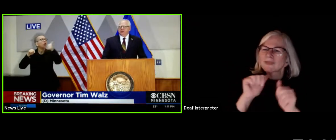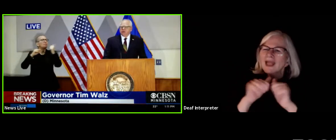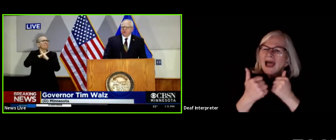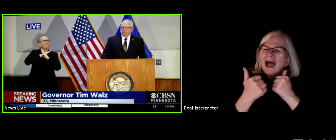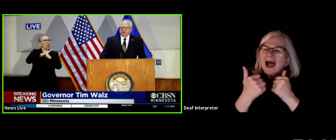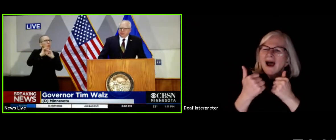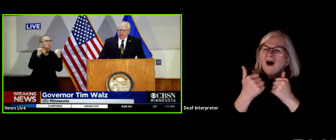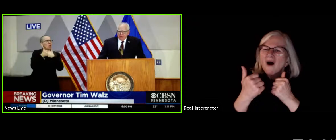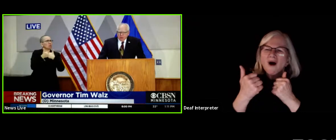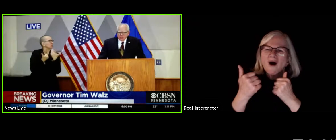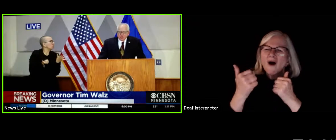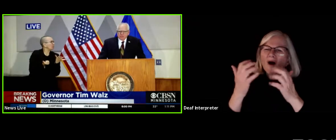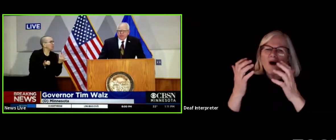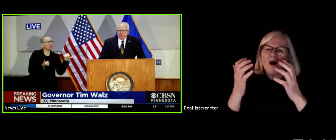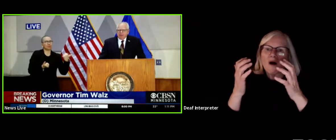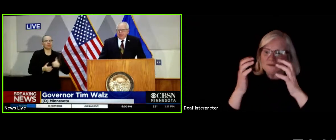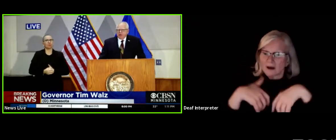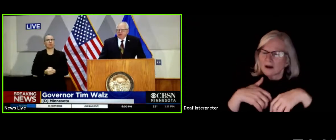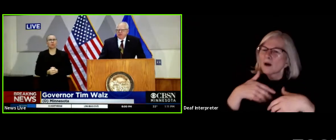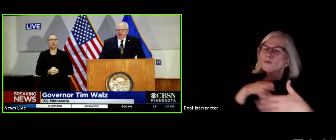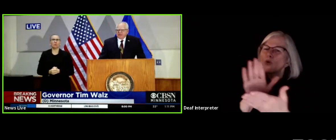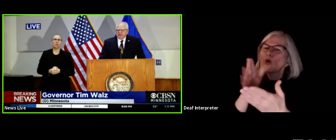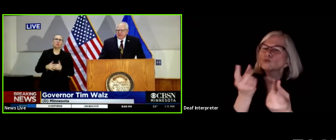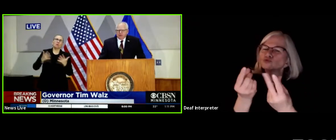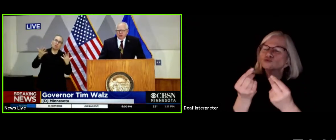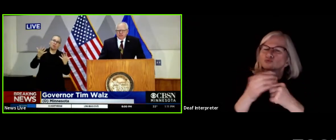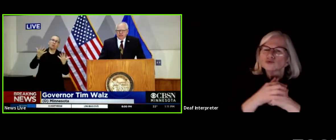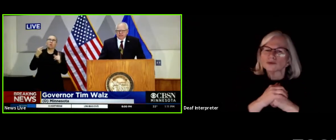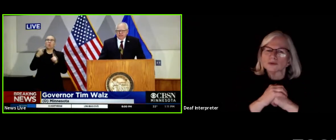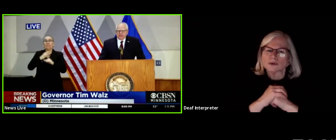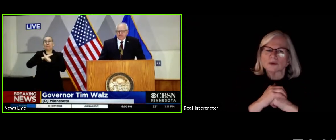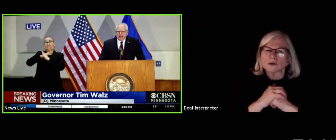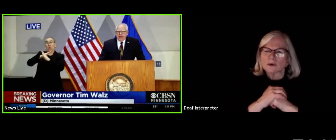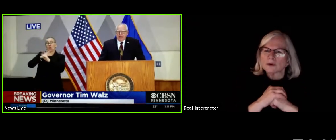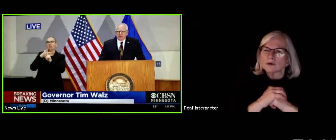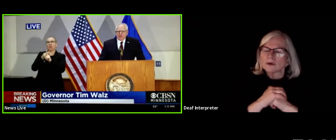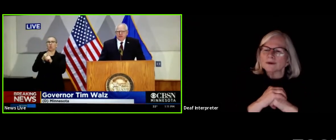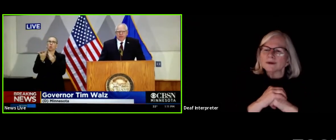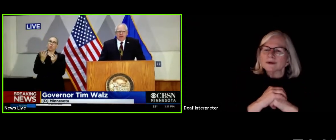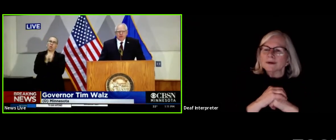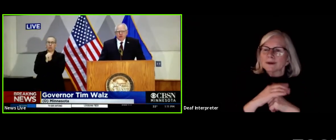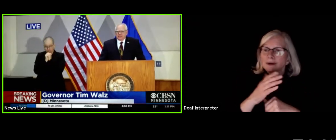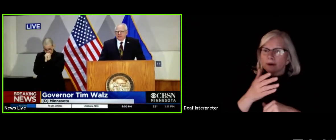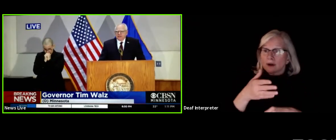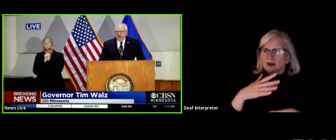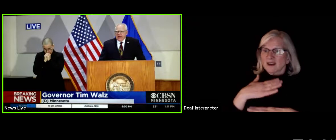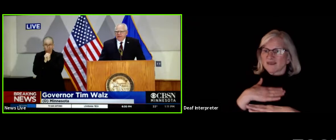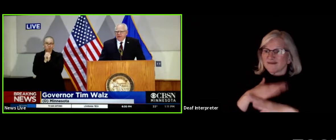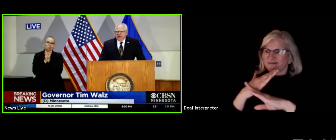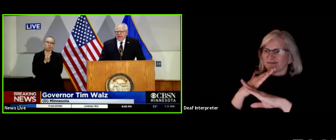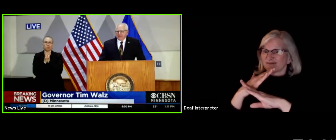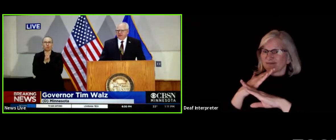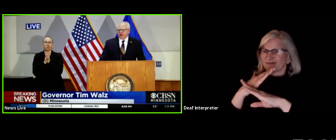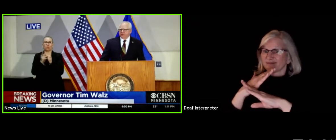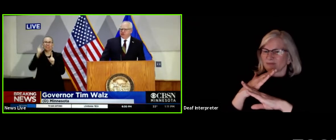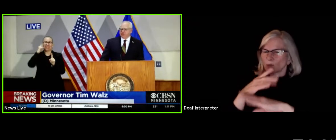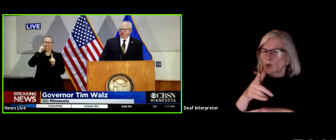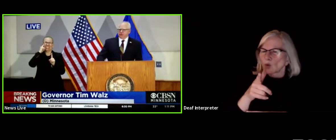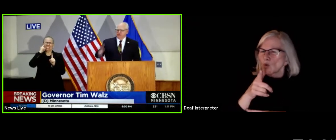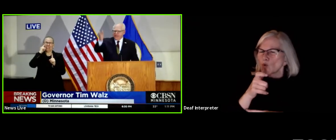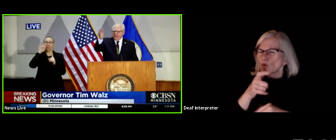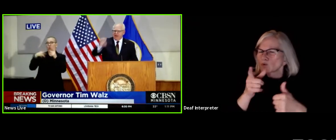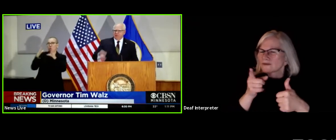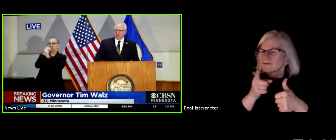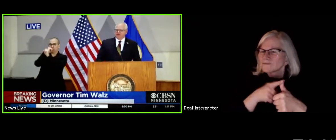Yeah, the question was about barriers to vaccinating folks. It's how do you think about who gets in line? And I think all of you